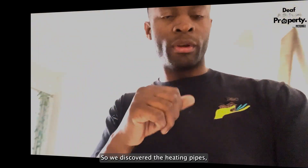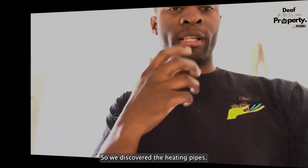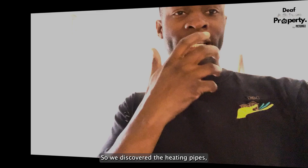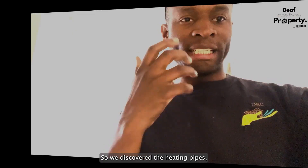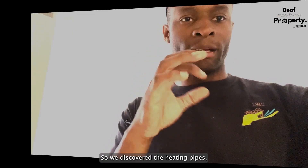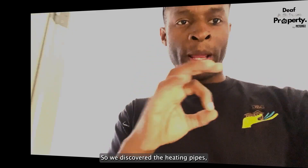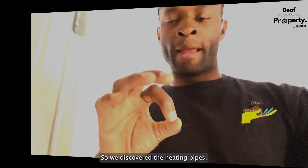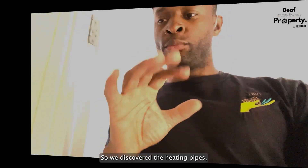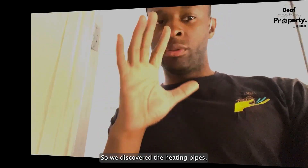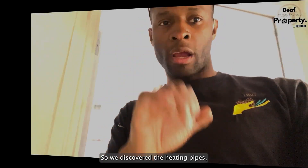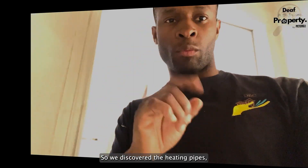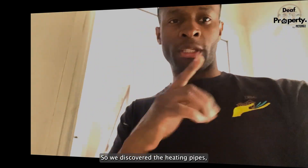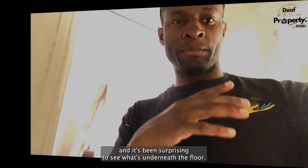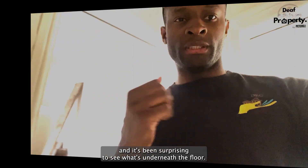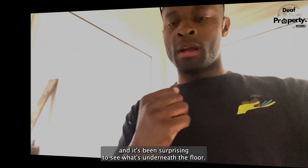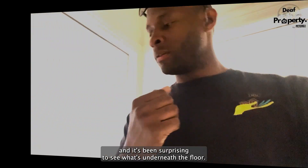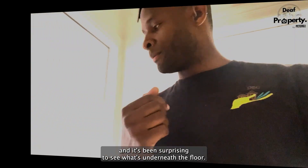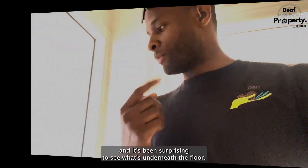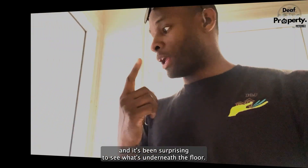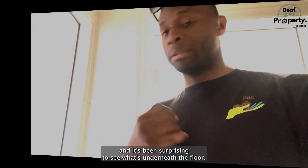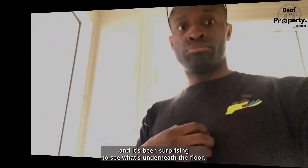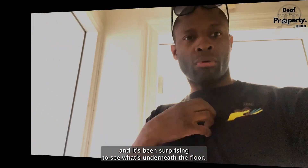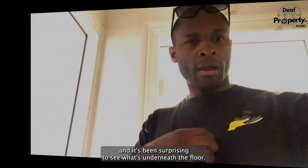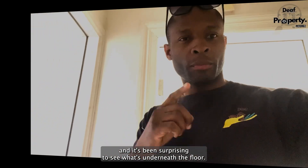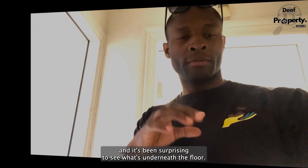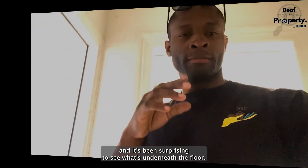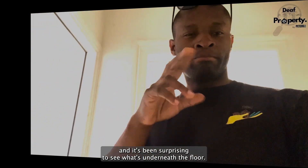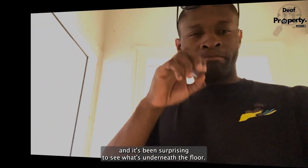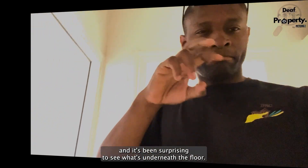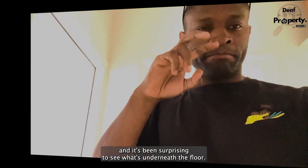So we discovered the heating pipes and it's been surprising to see what's underneath the floor.